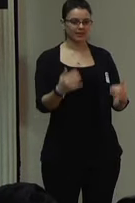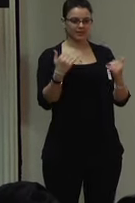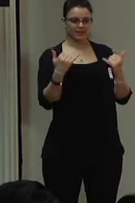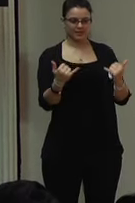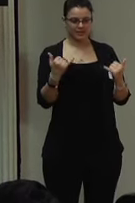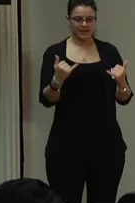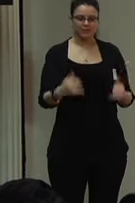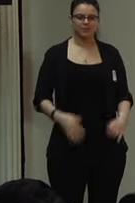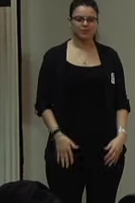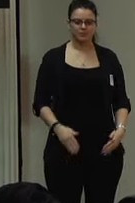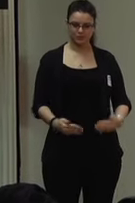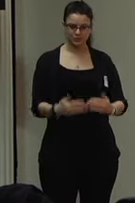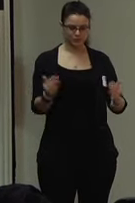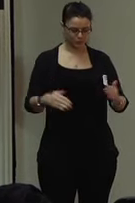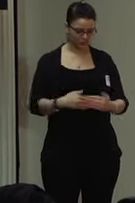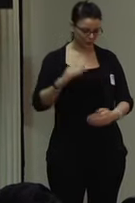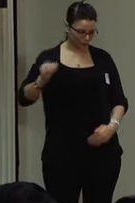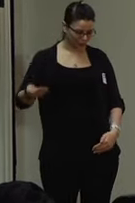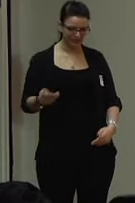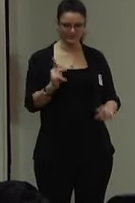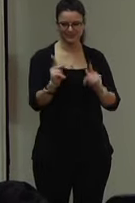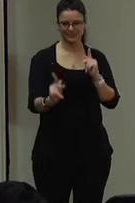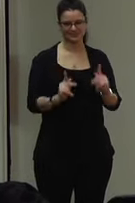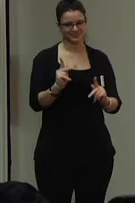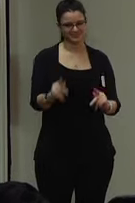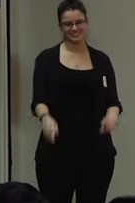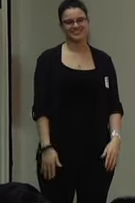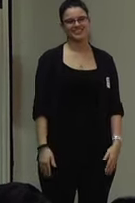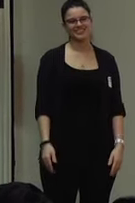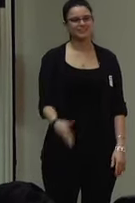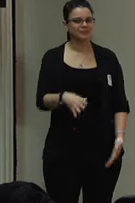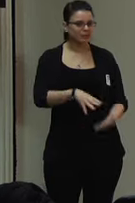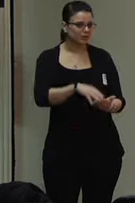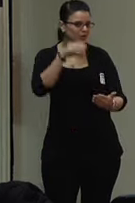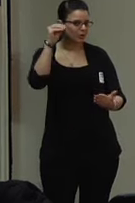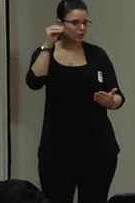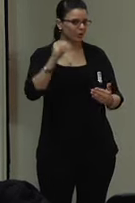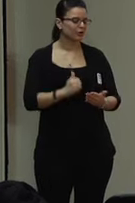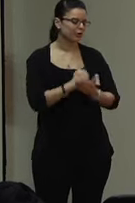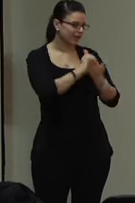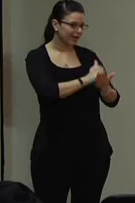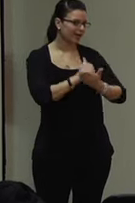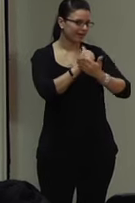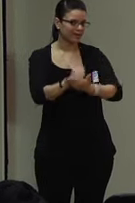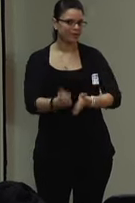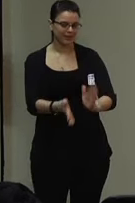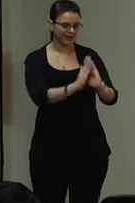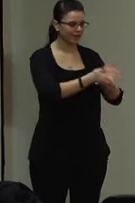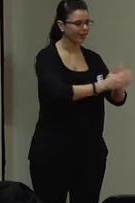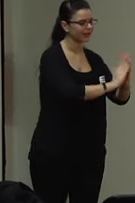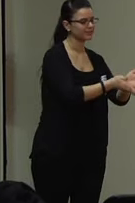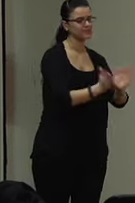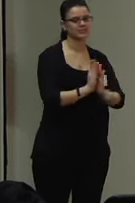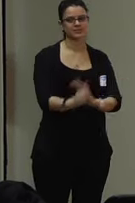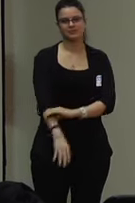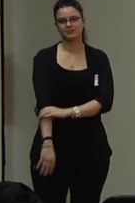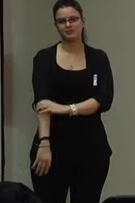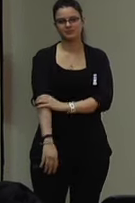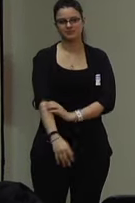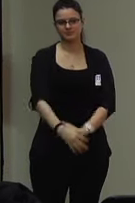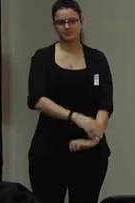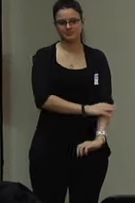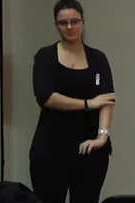fun, welcoming place where people could come and learn more about it and ask questions and help each other and share what works for them. And that is what